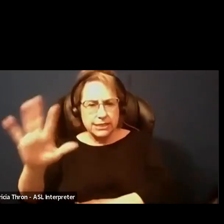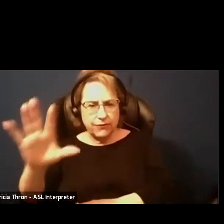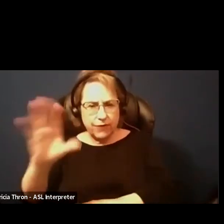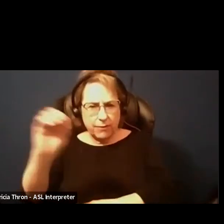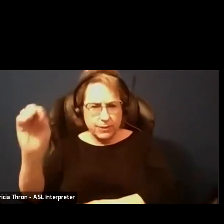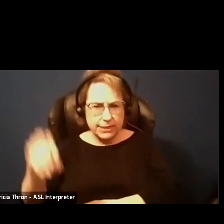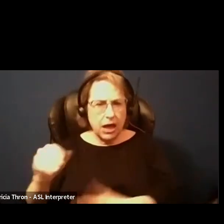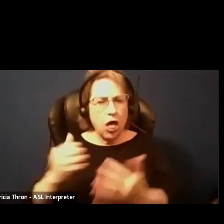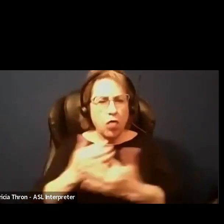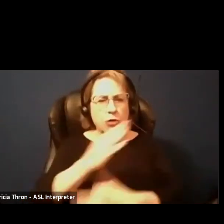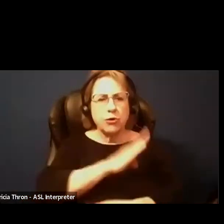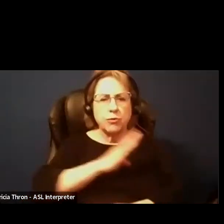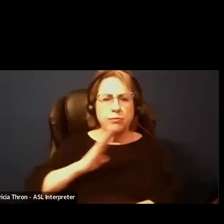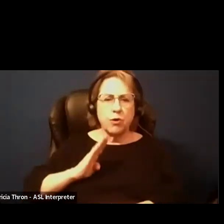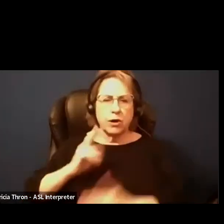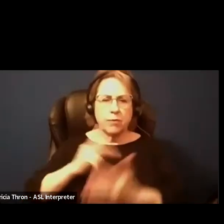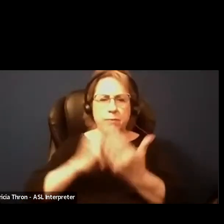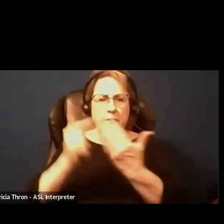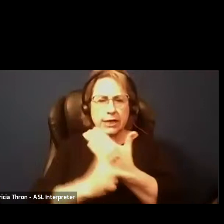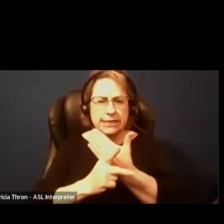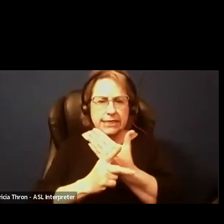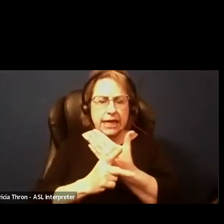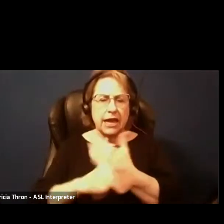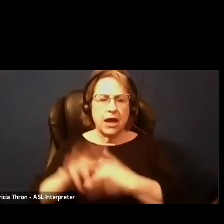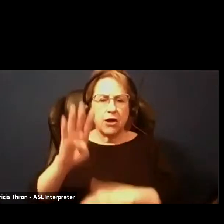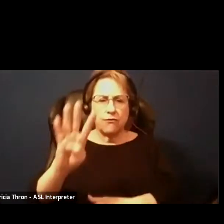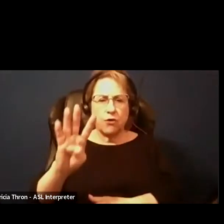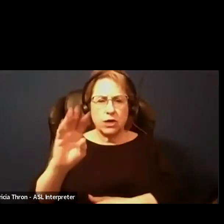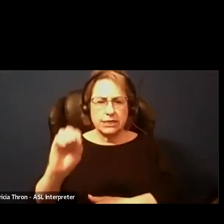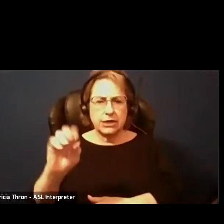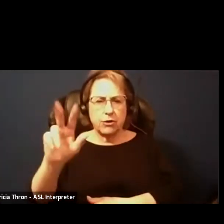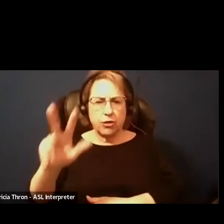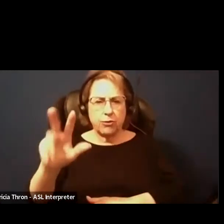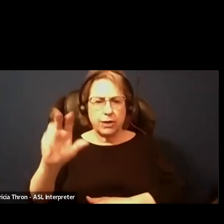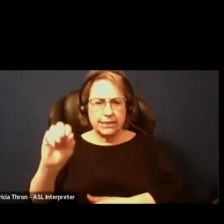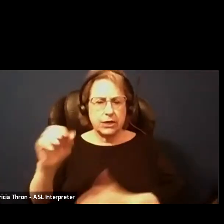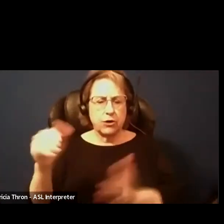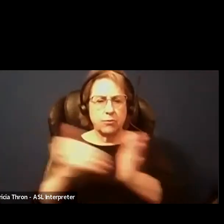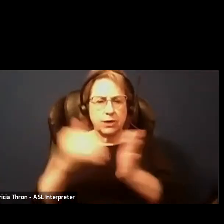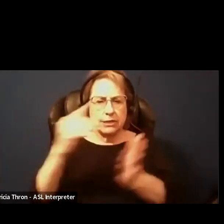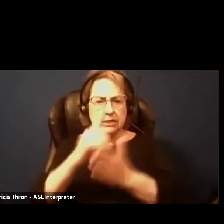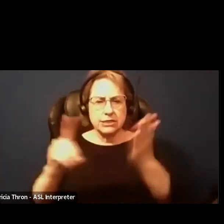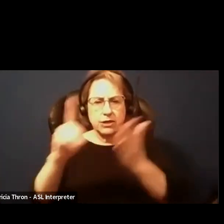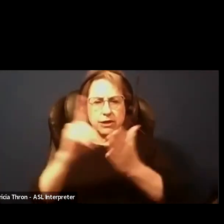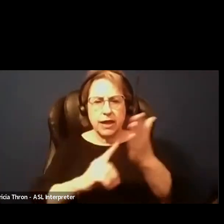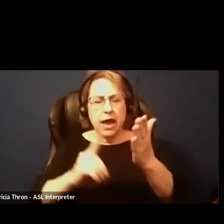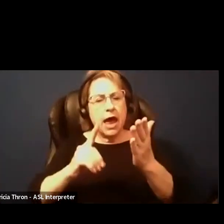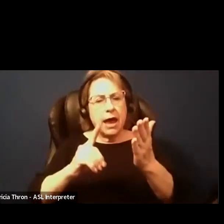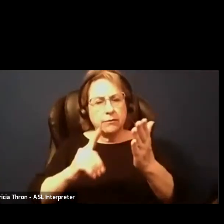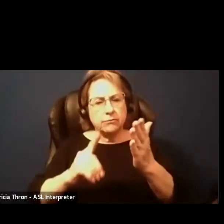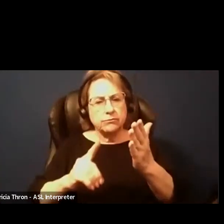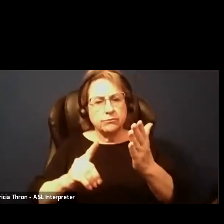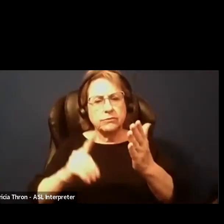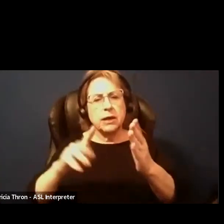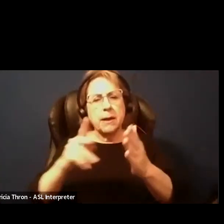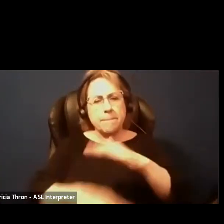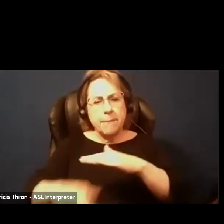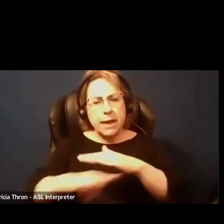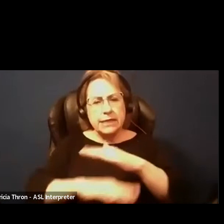Board Policy 4030, prohibits discrimination in employment on the basis of physical or mental